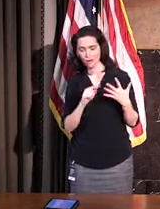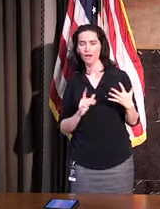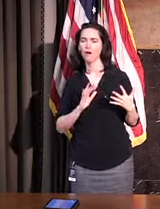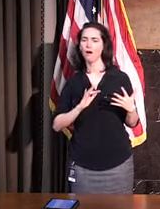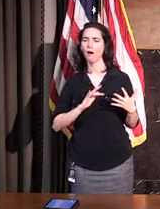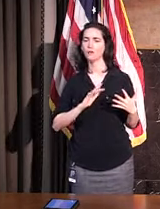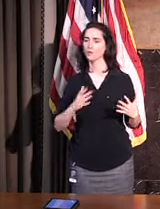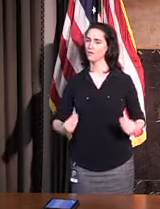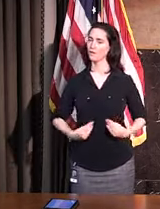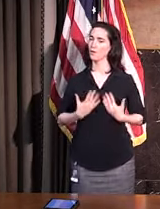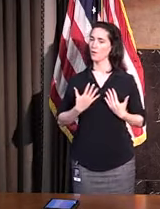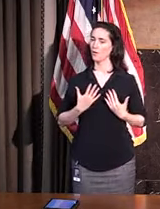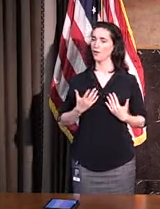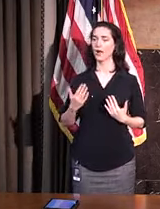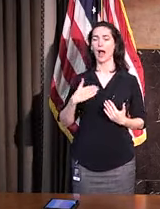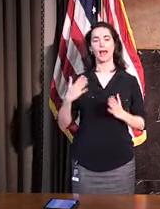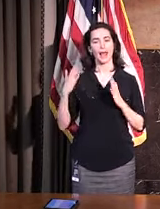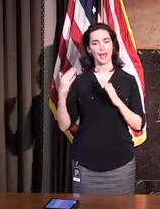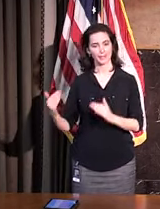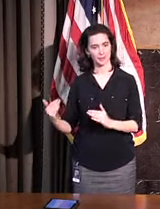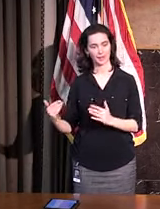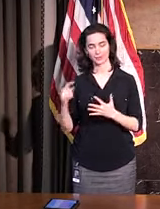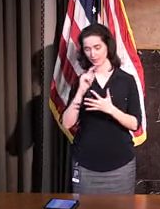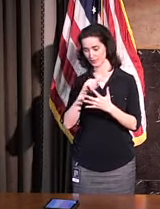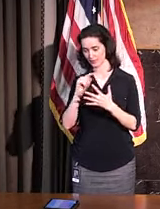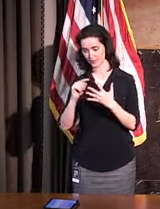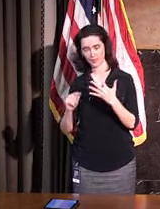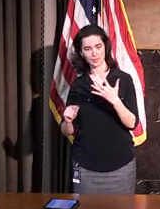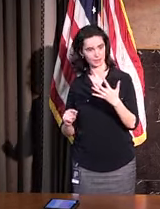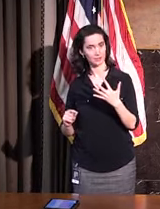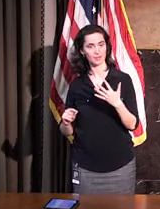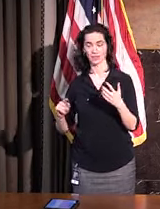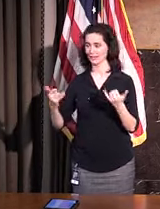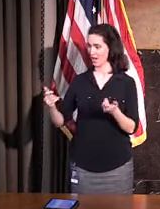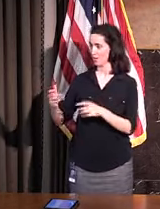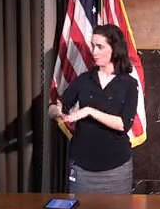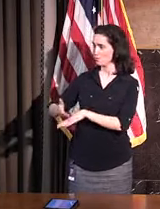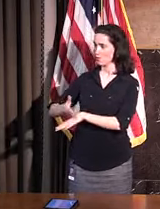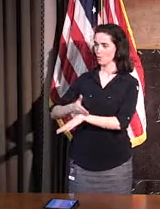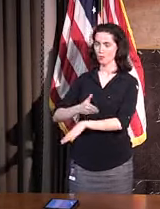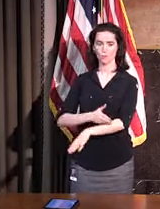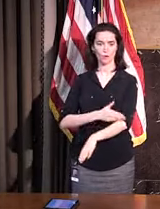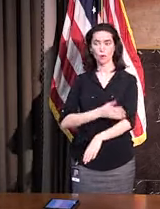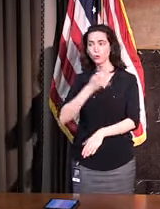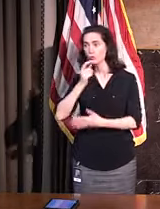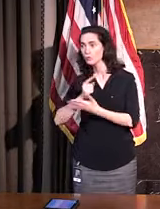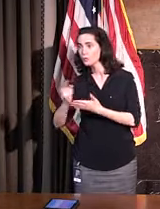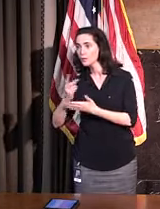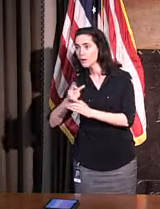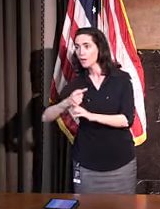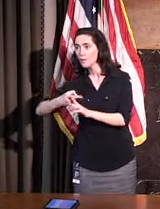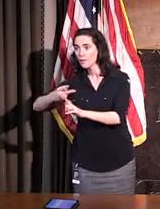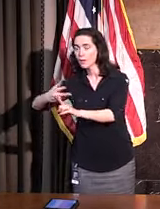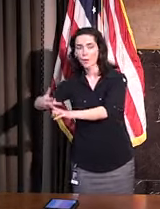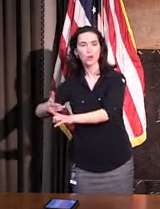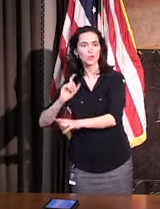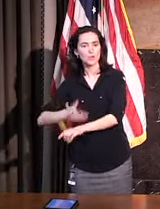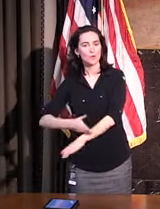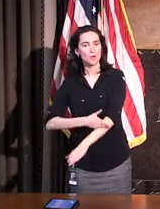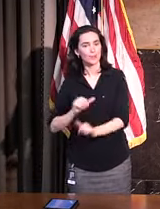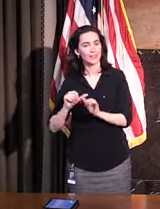and I anticipate these type of welcomed advances to continue in the weeks and couple months ahead.